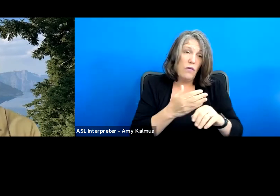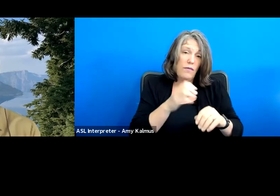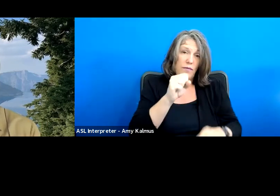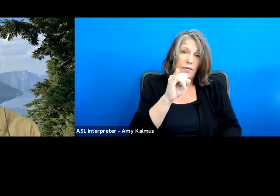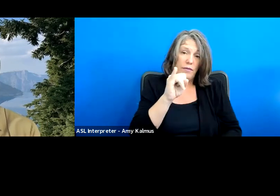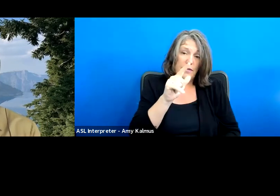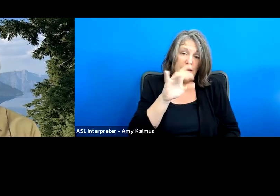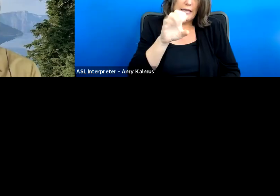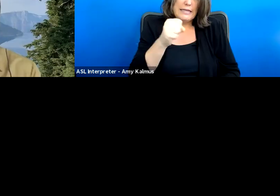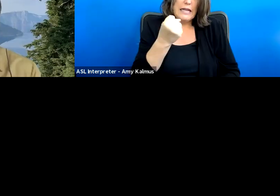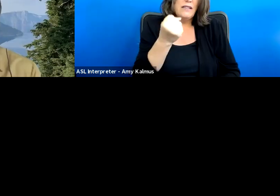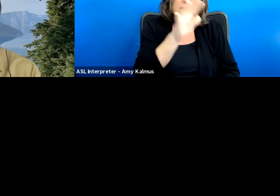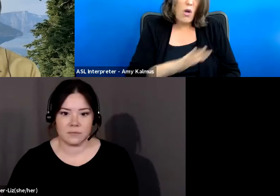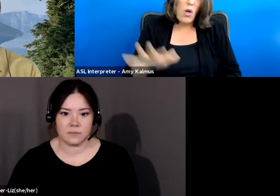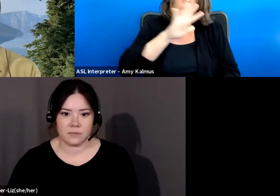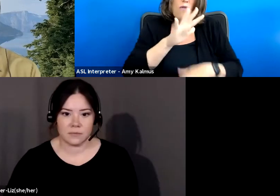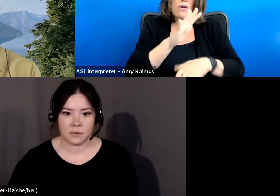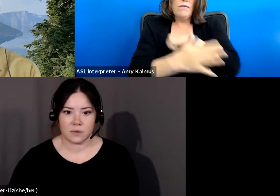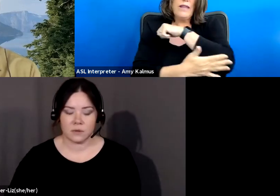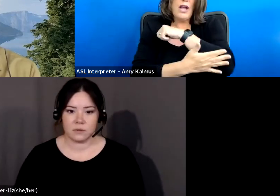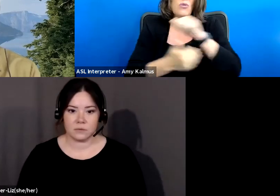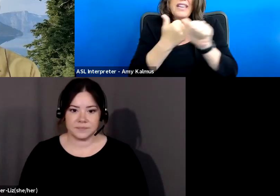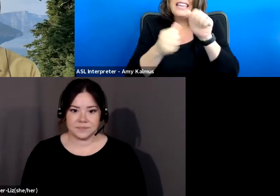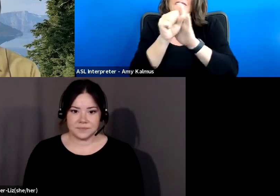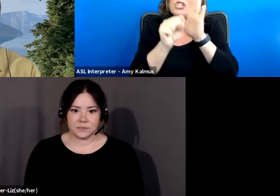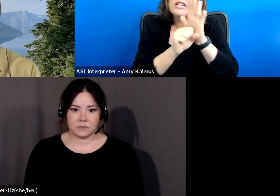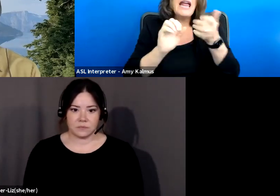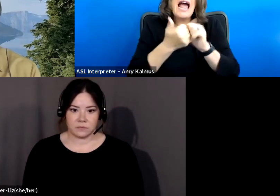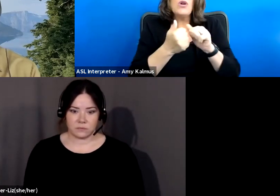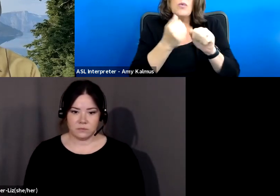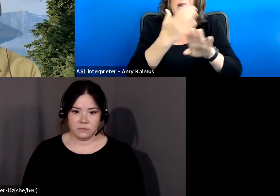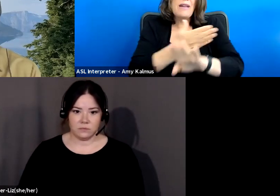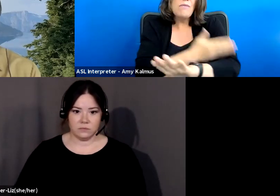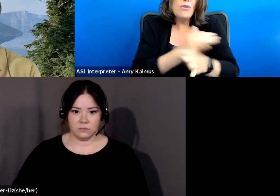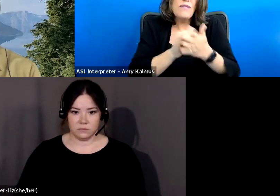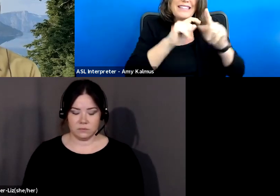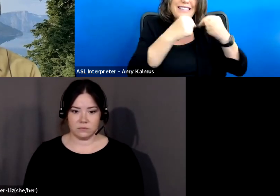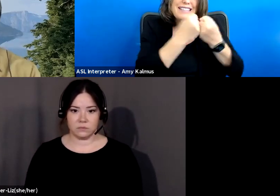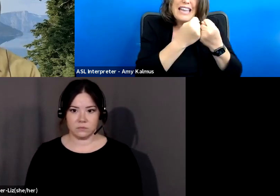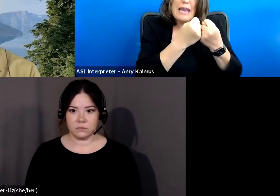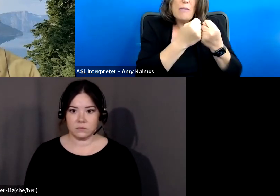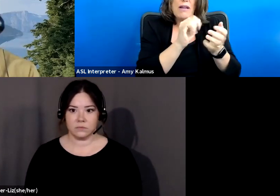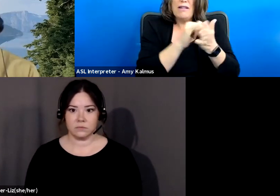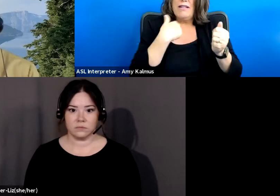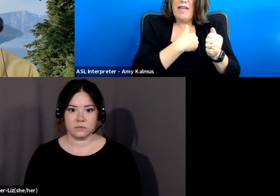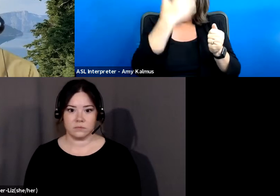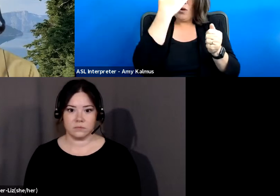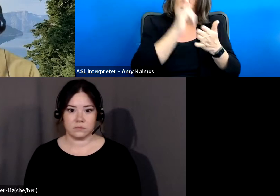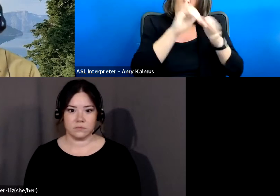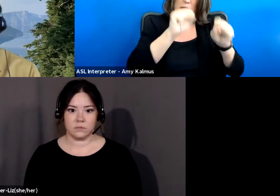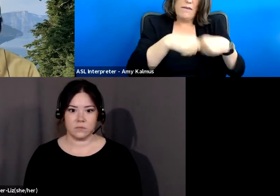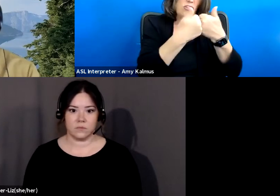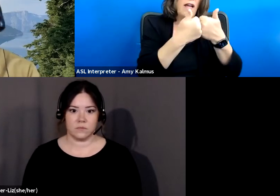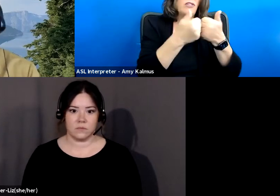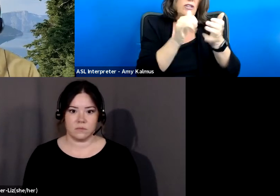SILCs across the country, SILCs within each state. How do we improve this teaming aspect that we know can be challenging,